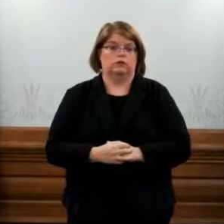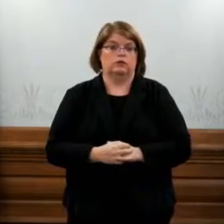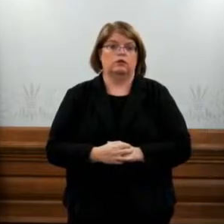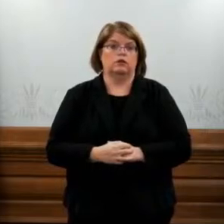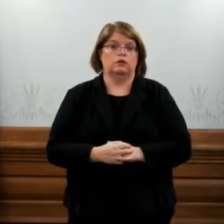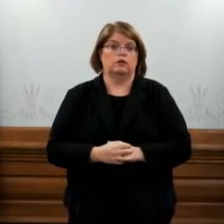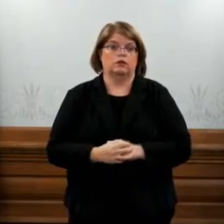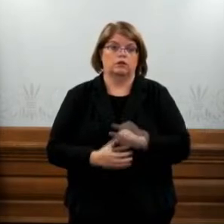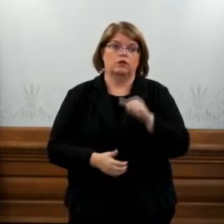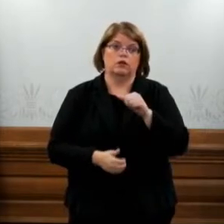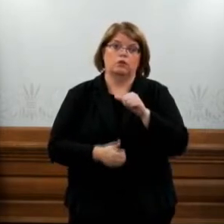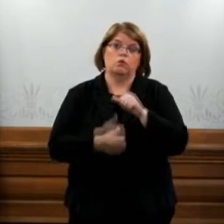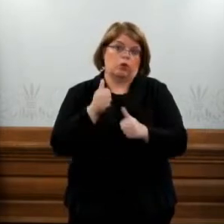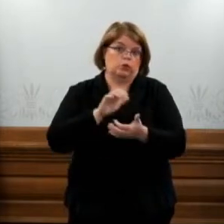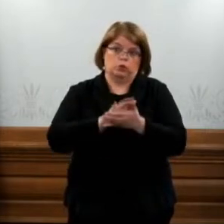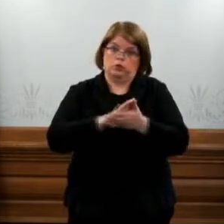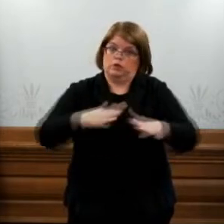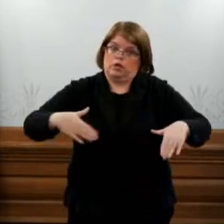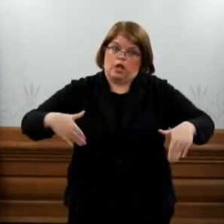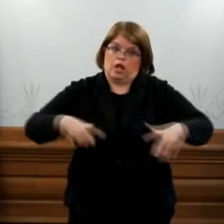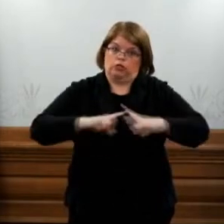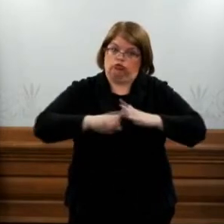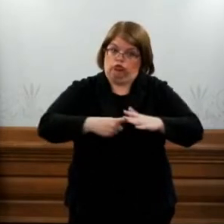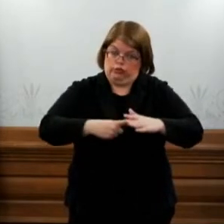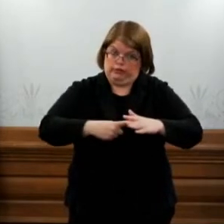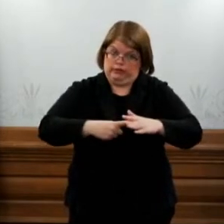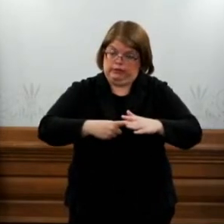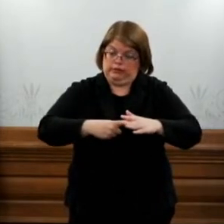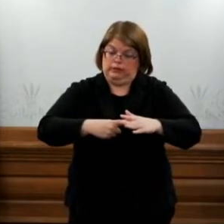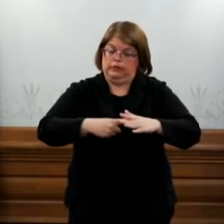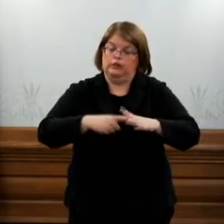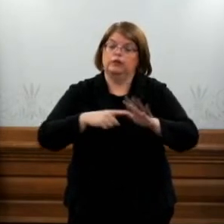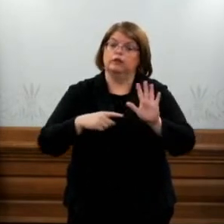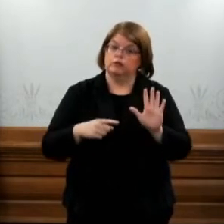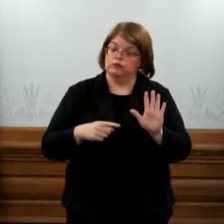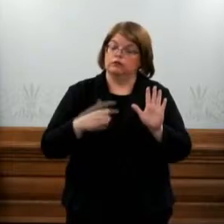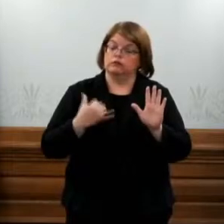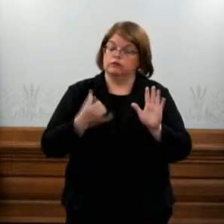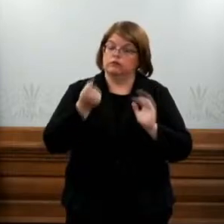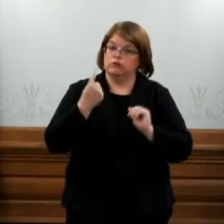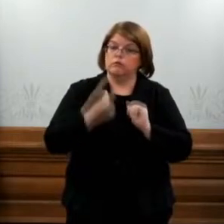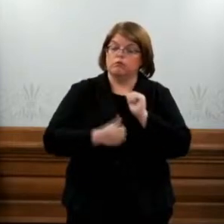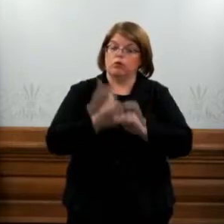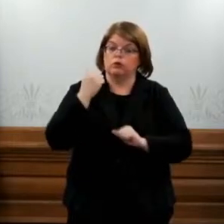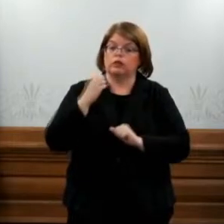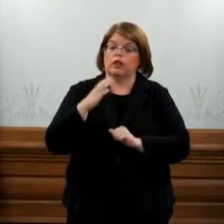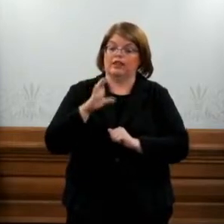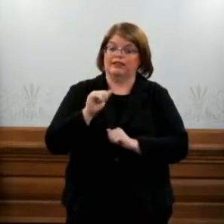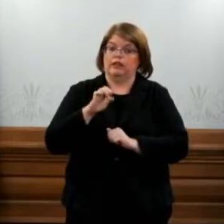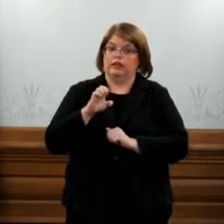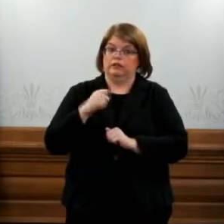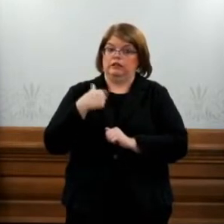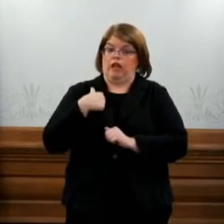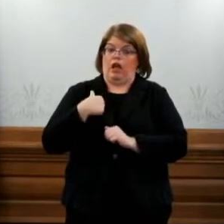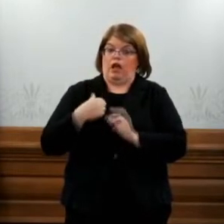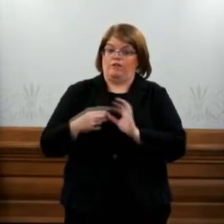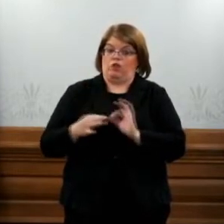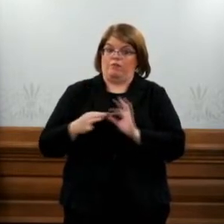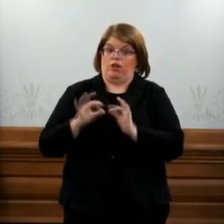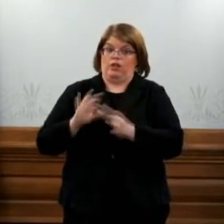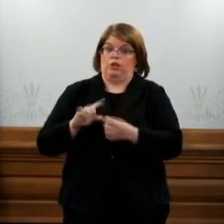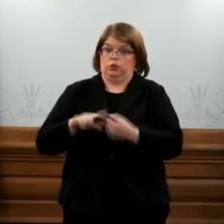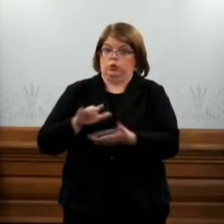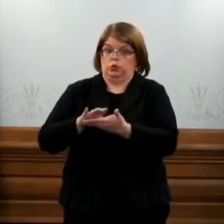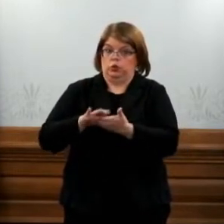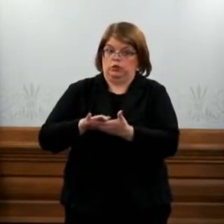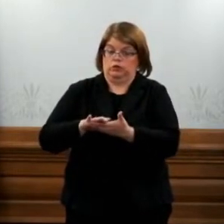Most schools haven't started yet. And not surprising then when I say that most of the cases that I referenced in schools are associated